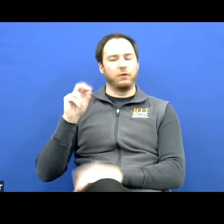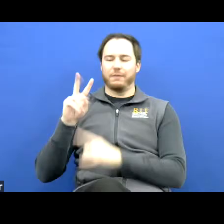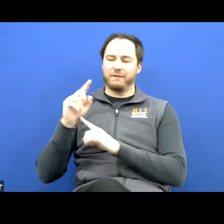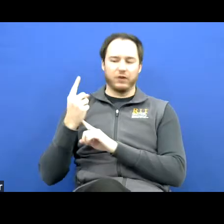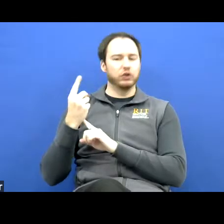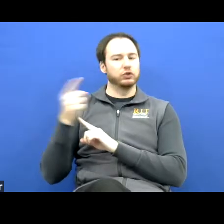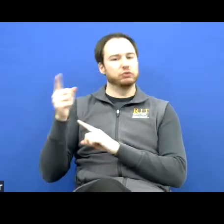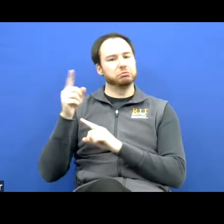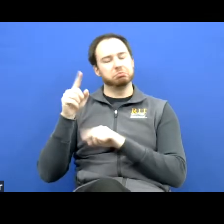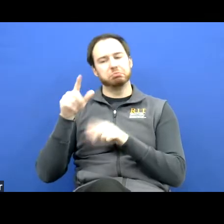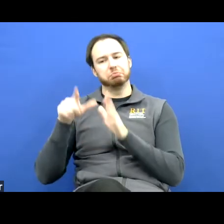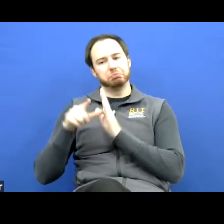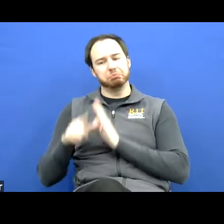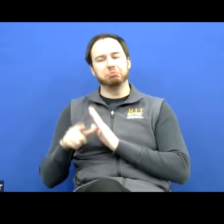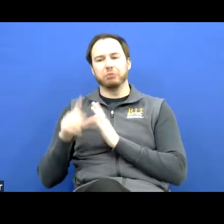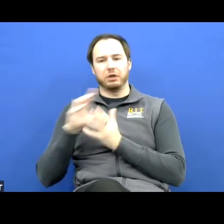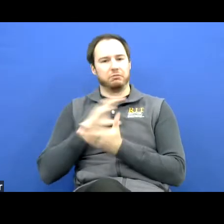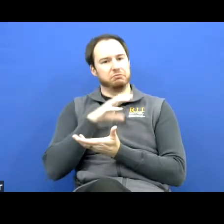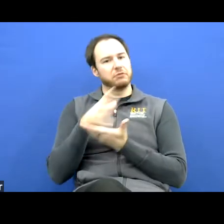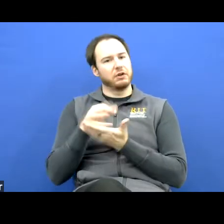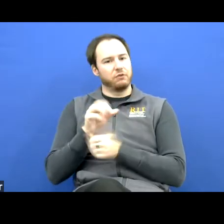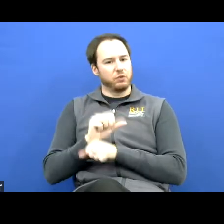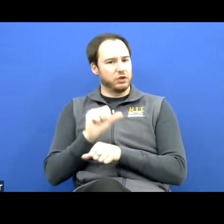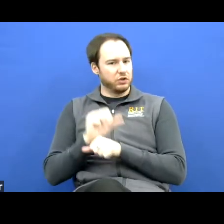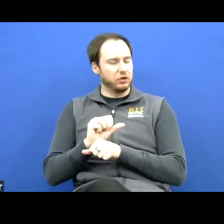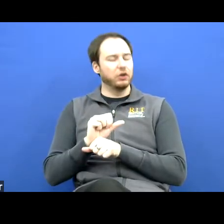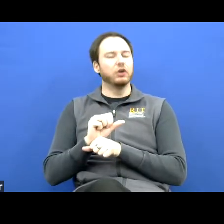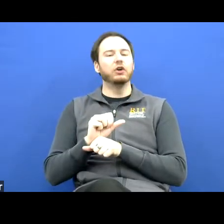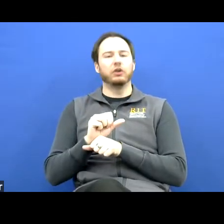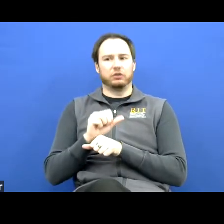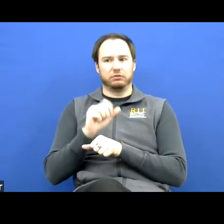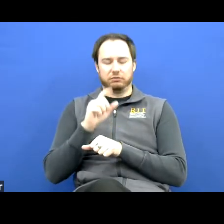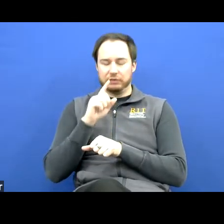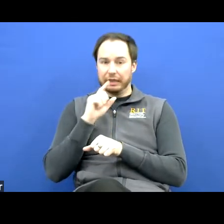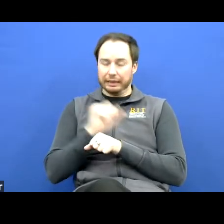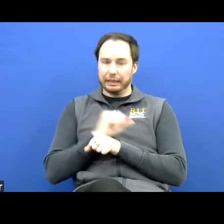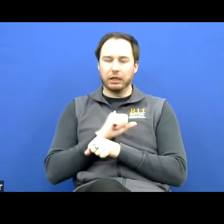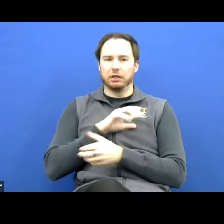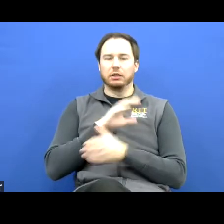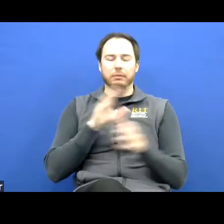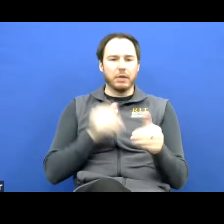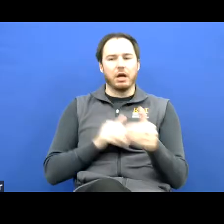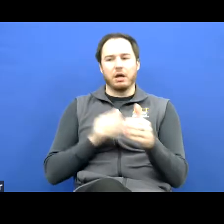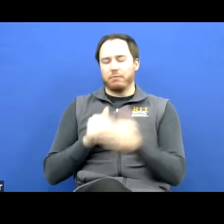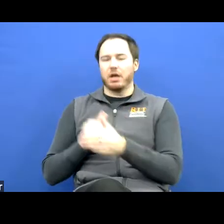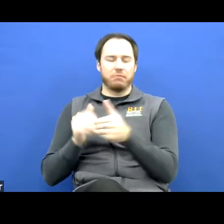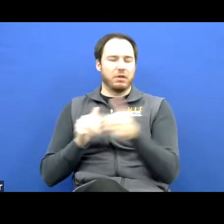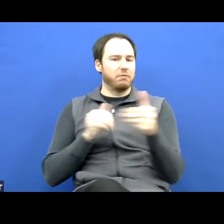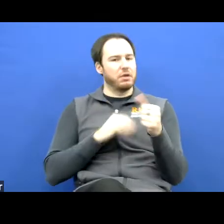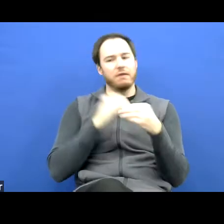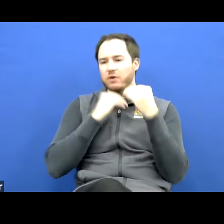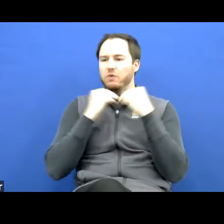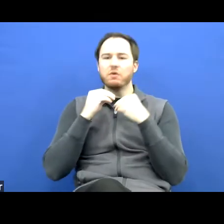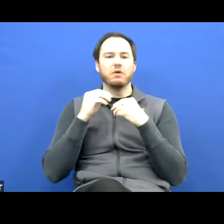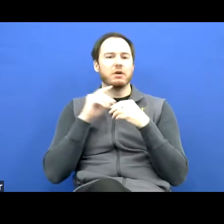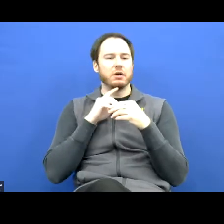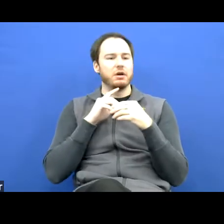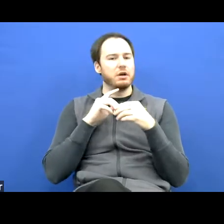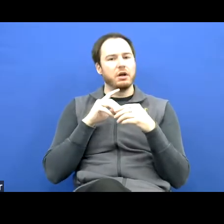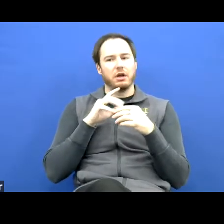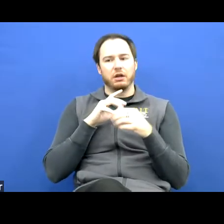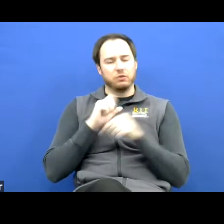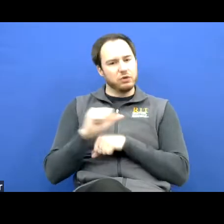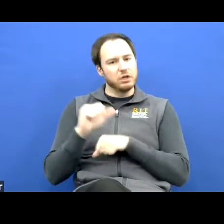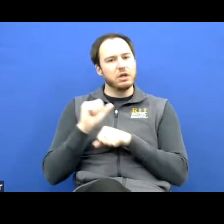impressive amount of work, the sheer volume, boxes of food, the amount of work that